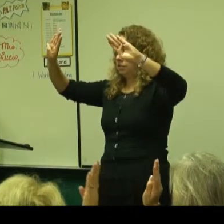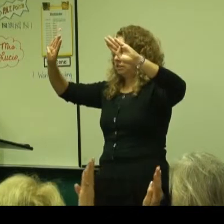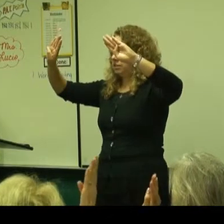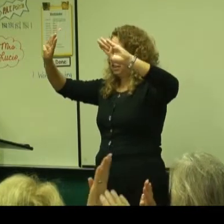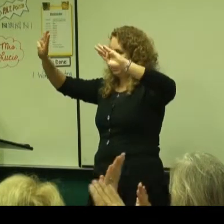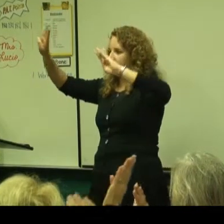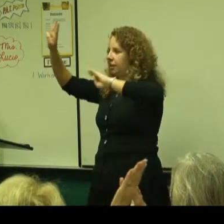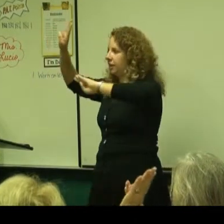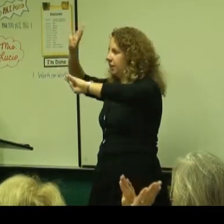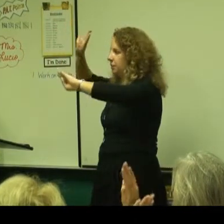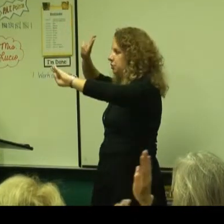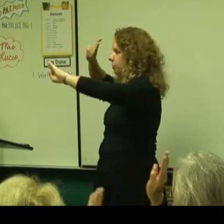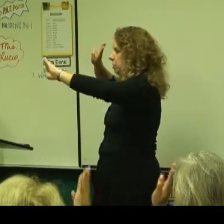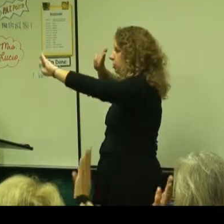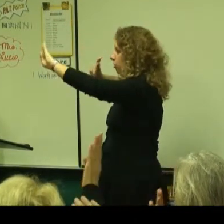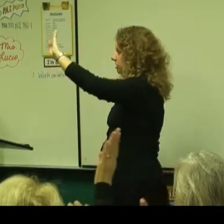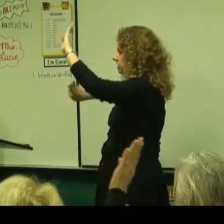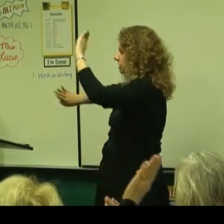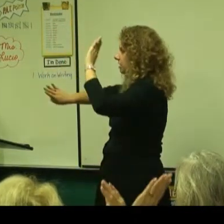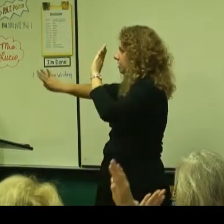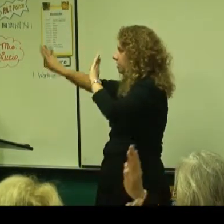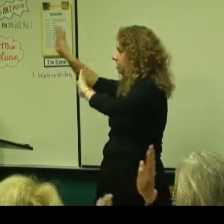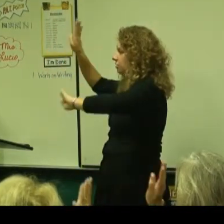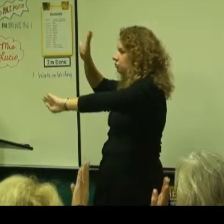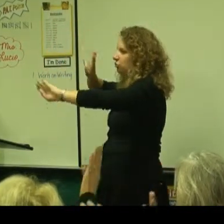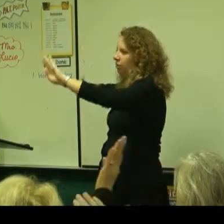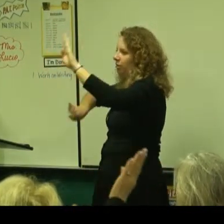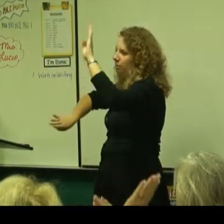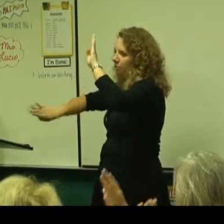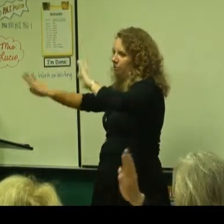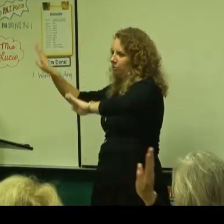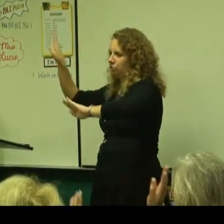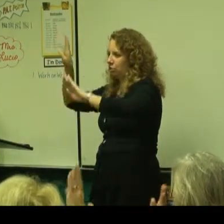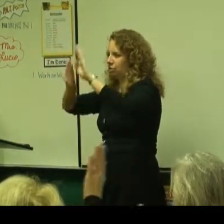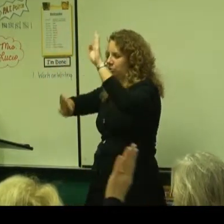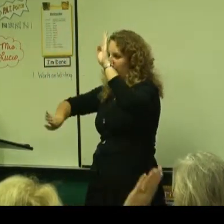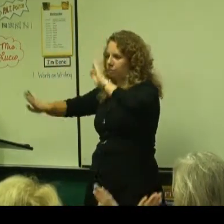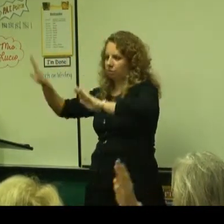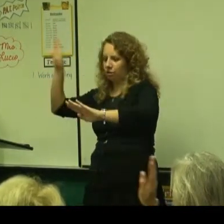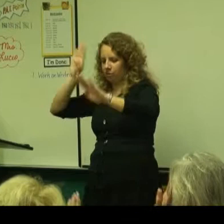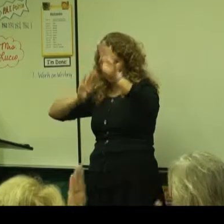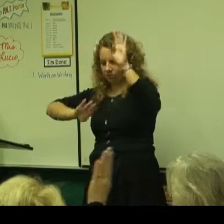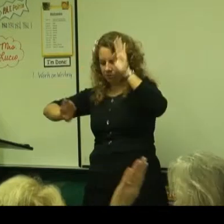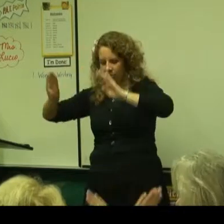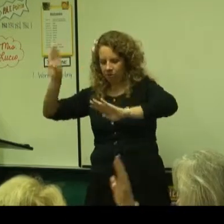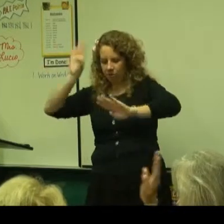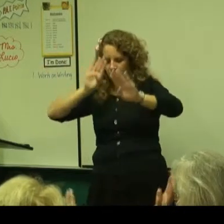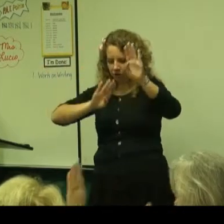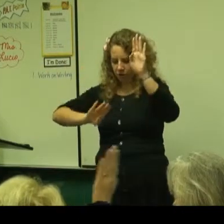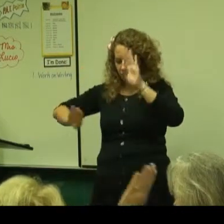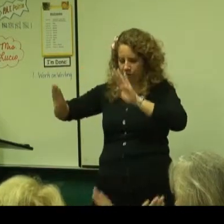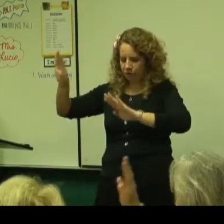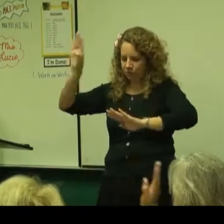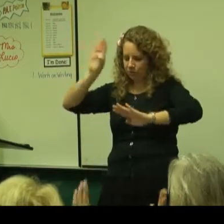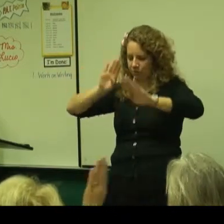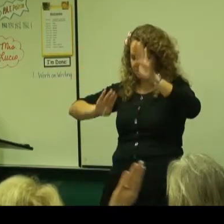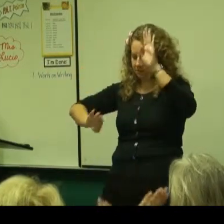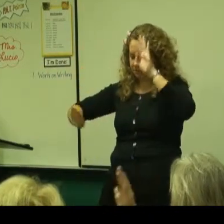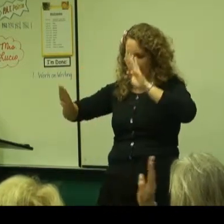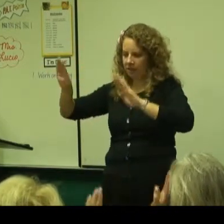to here, and it's going towards me. Trouble, trouble, trouble, trouble. Troubles.